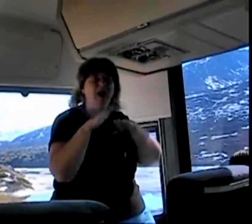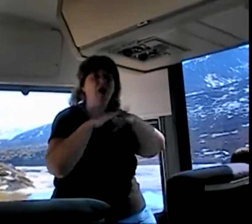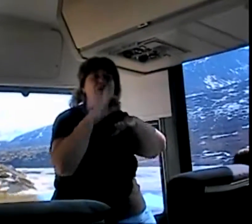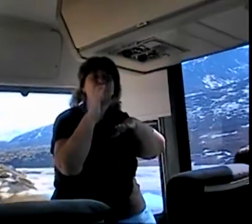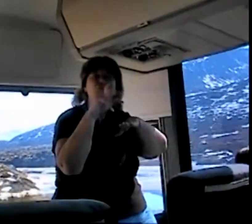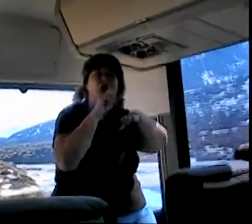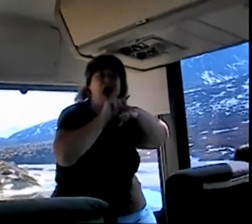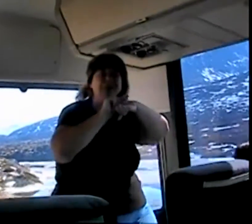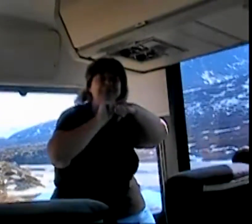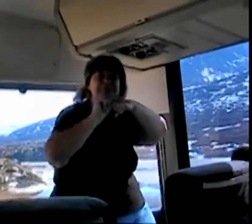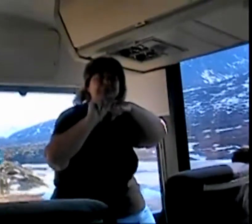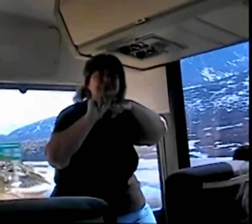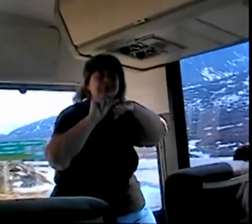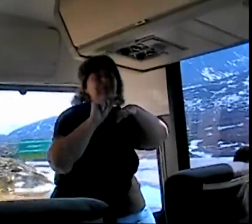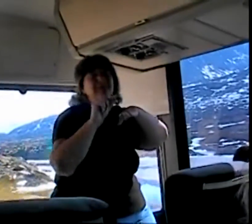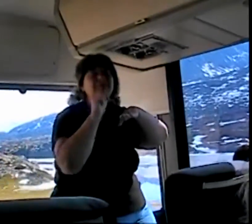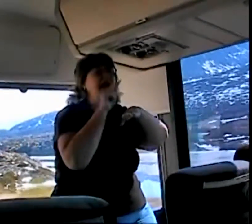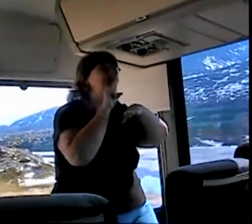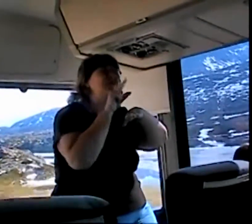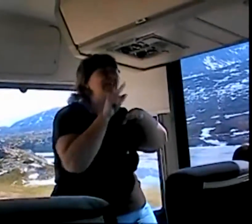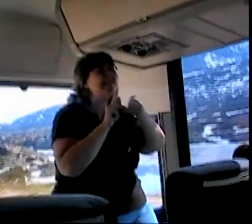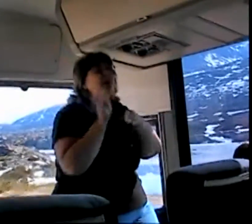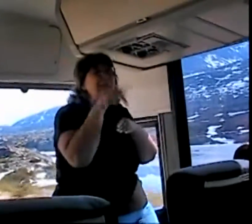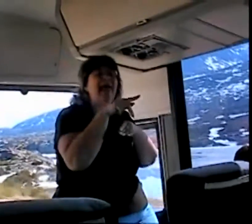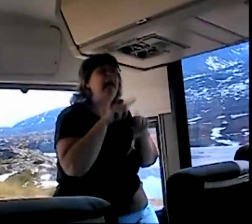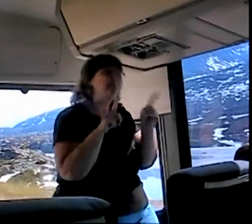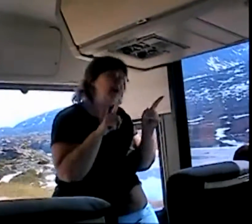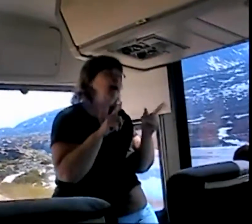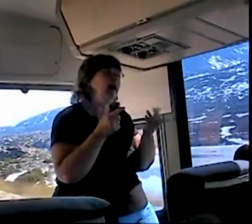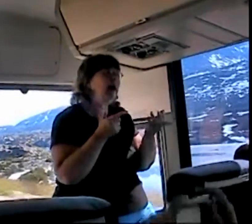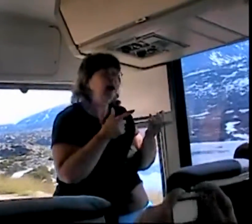rocks. They're actually not a real plant, but they're the most important